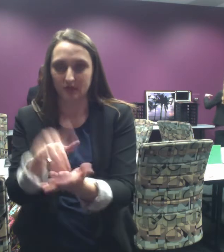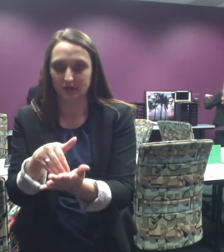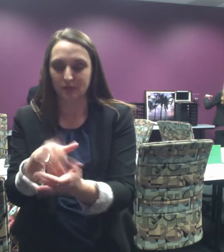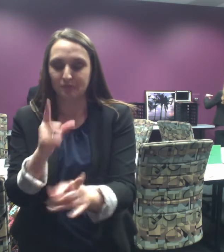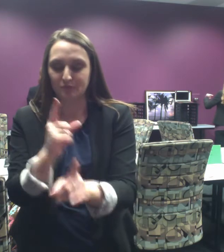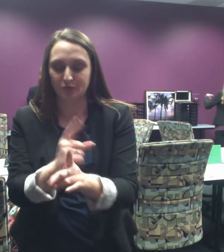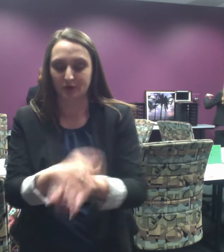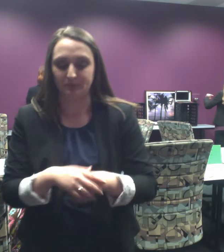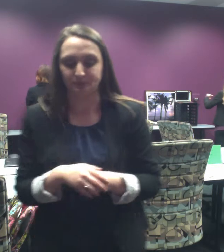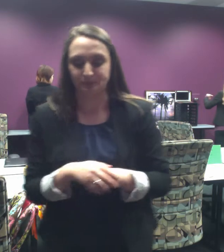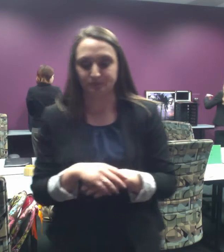can